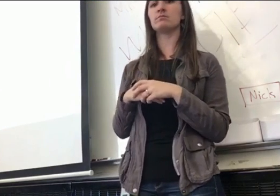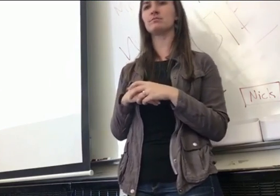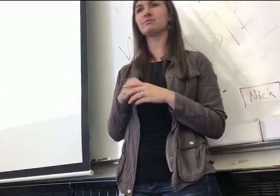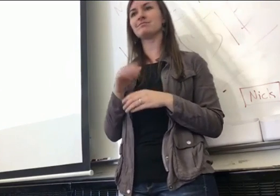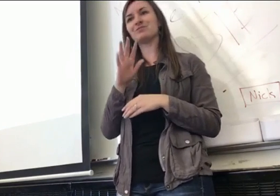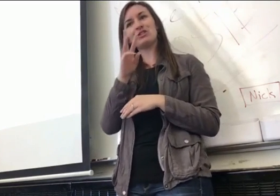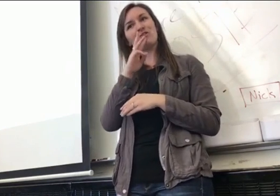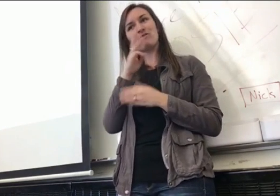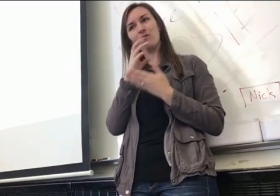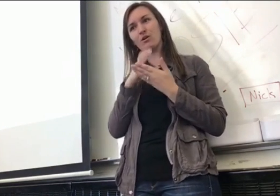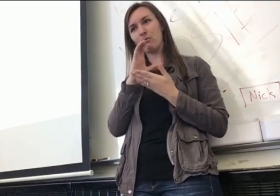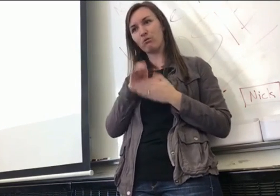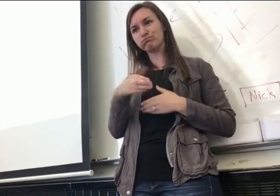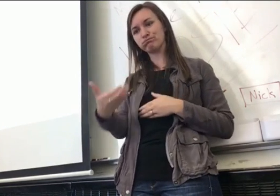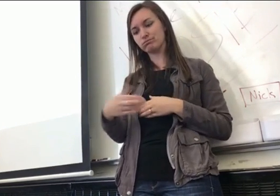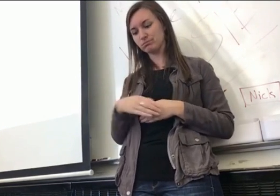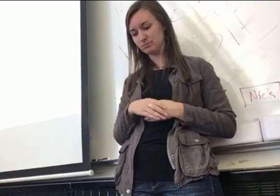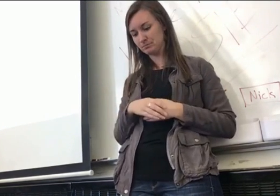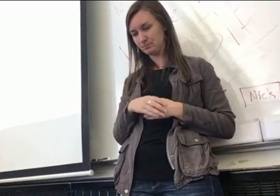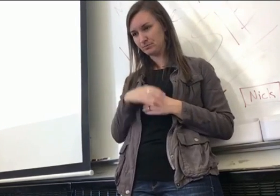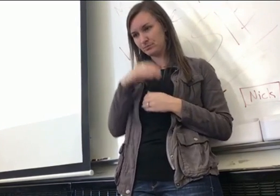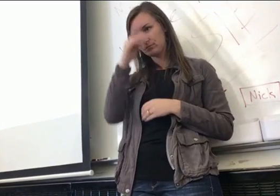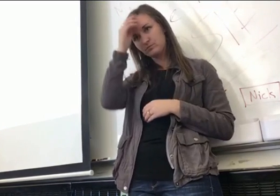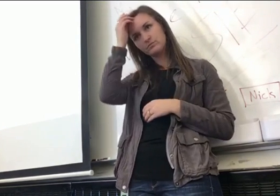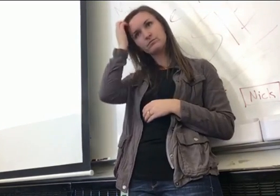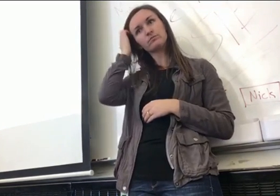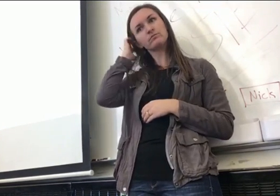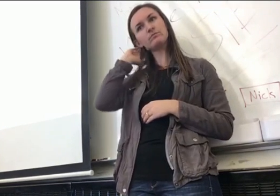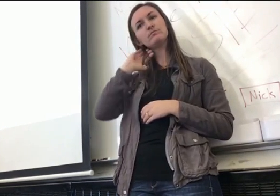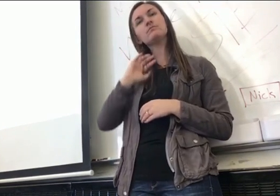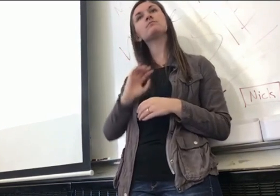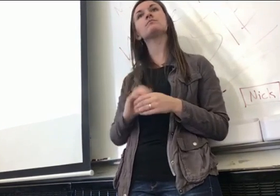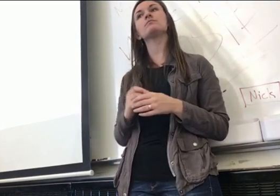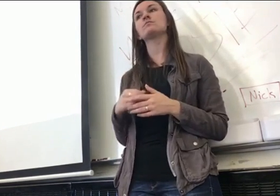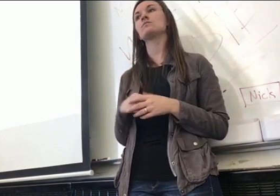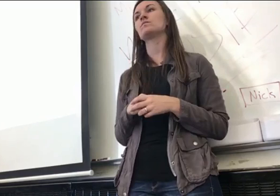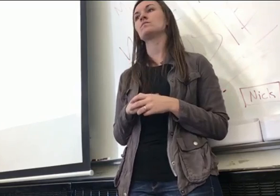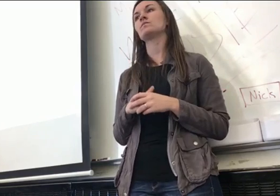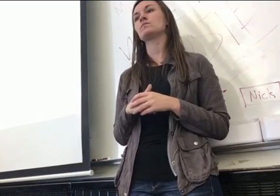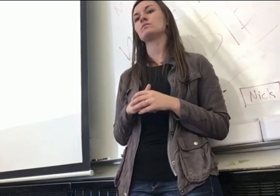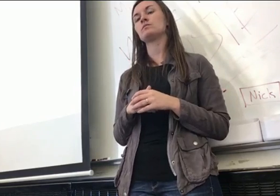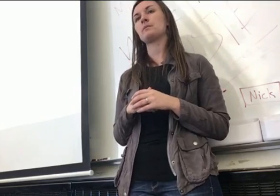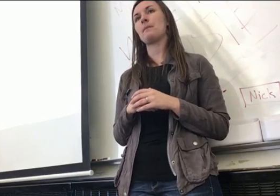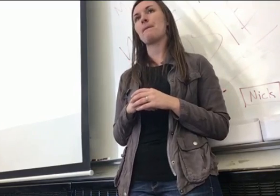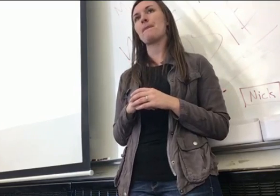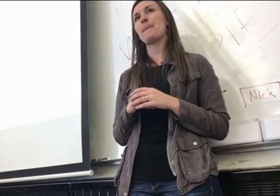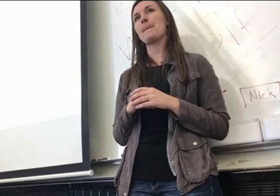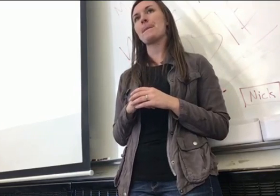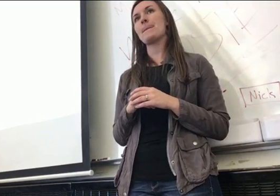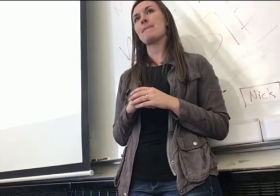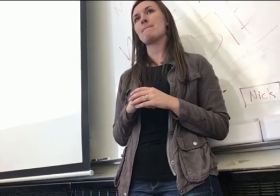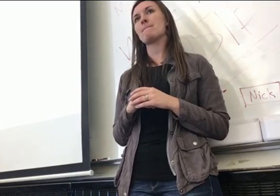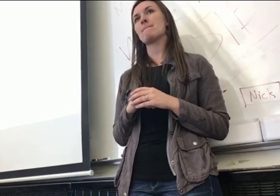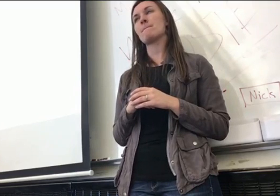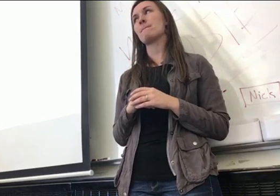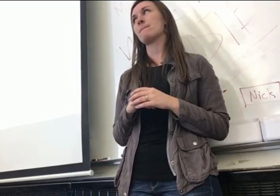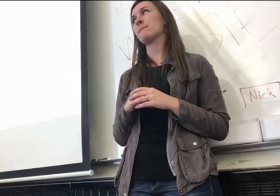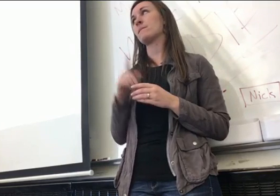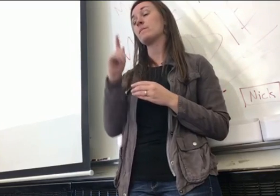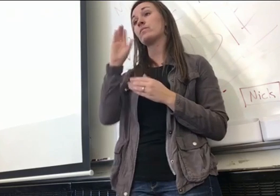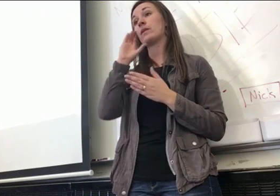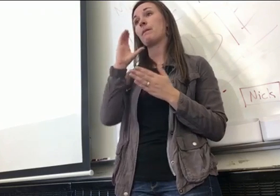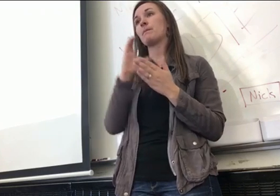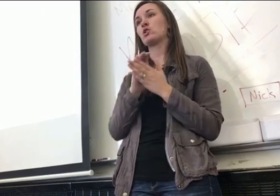Your water bottle is having problems today. Okay. Now this is what is known